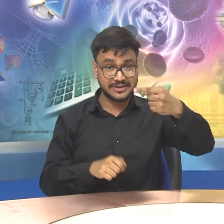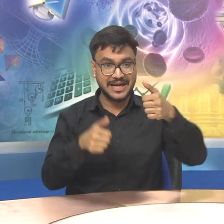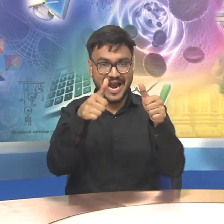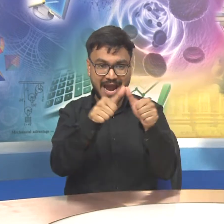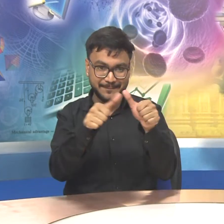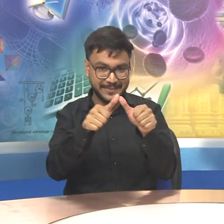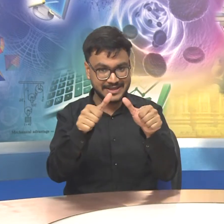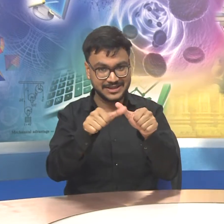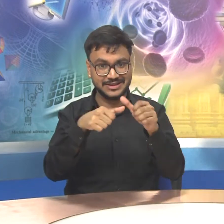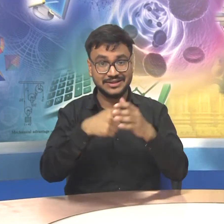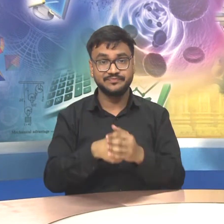First,